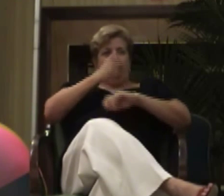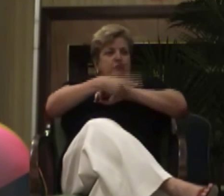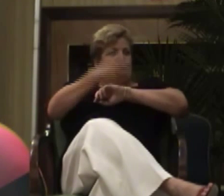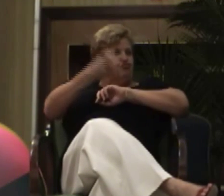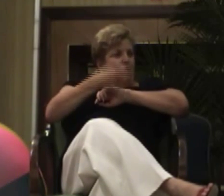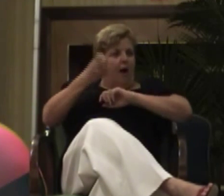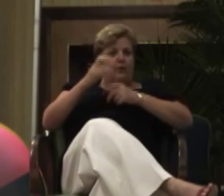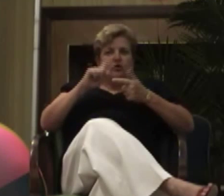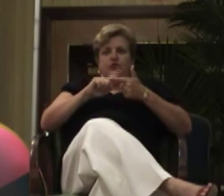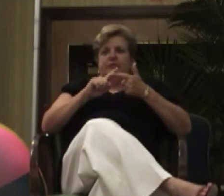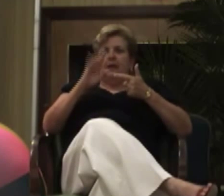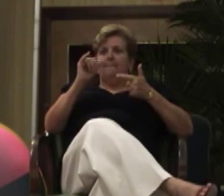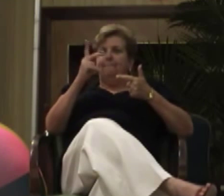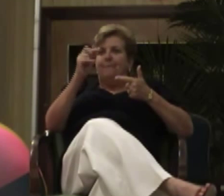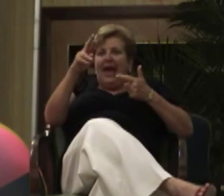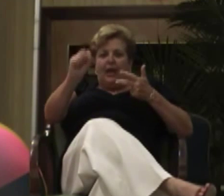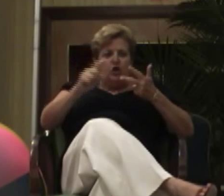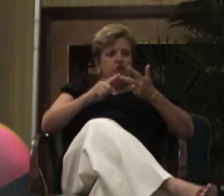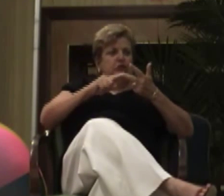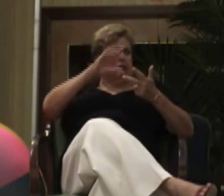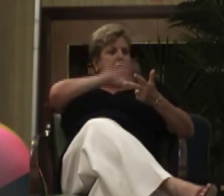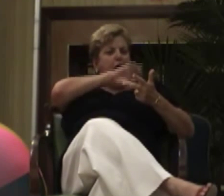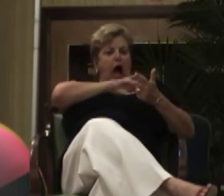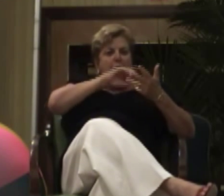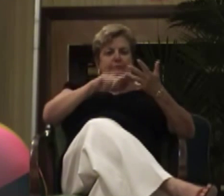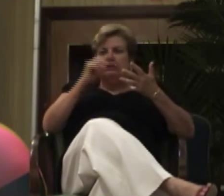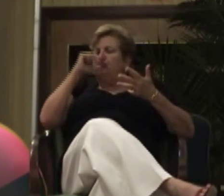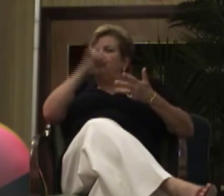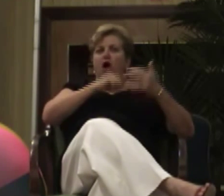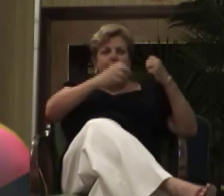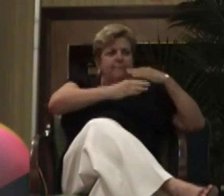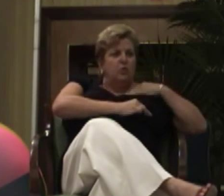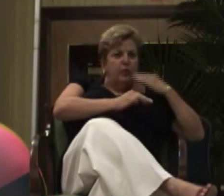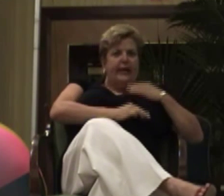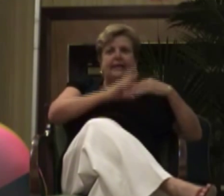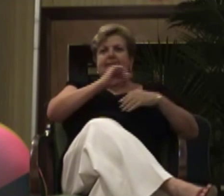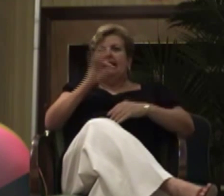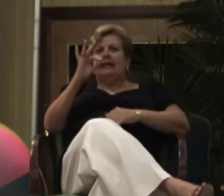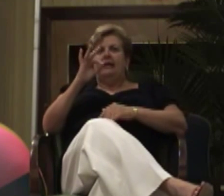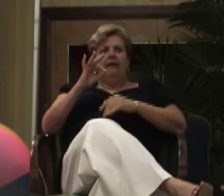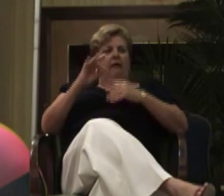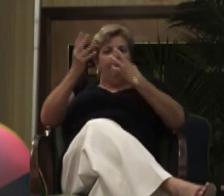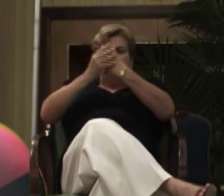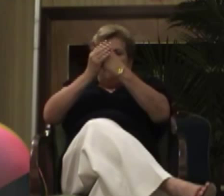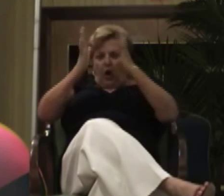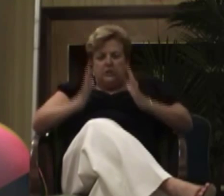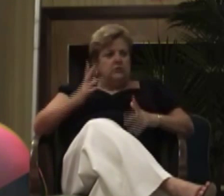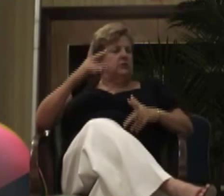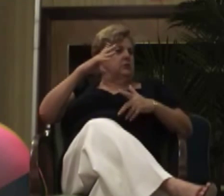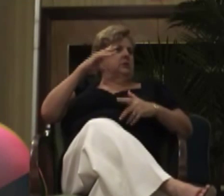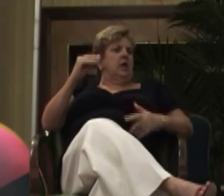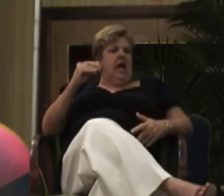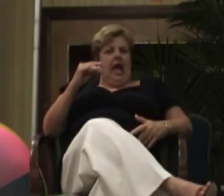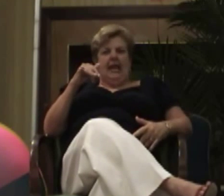bankers and drunk cops, drunk Marines and felons, and God, it's just like, yes!